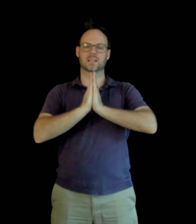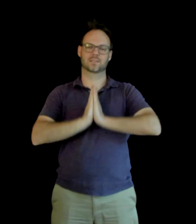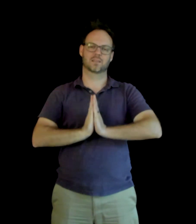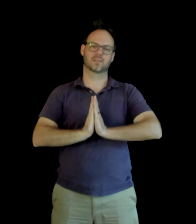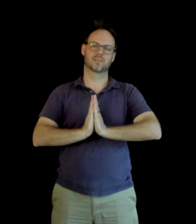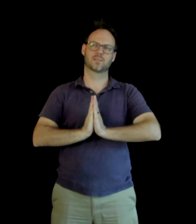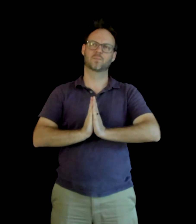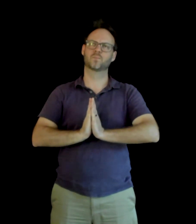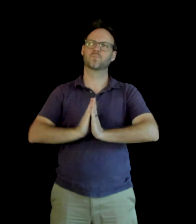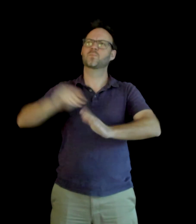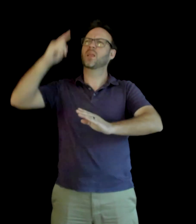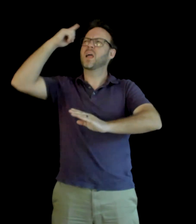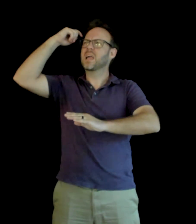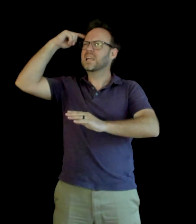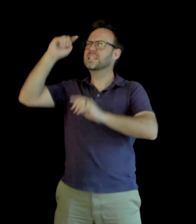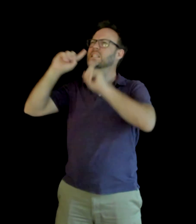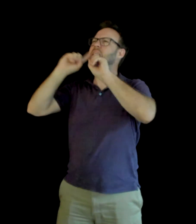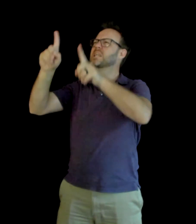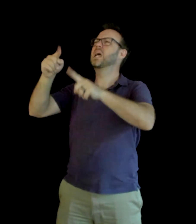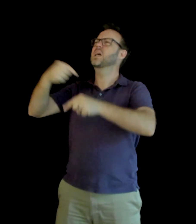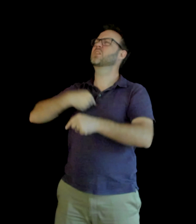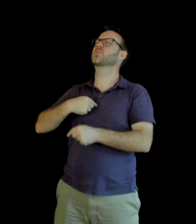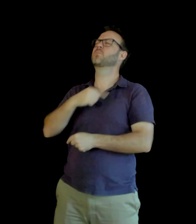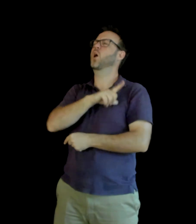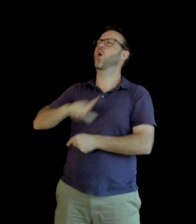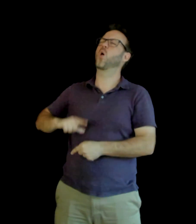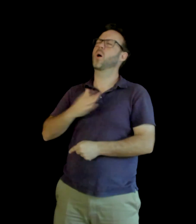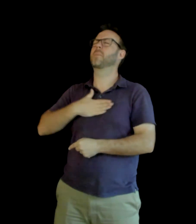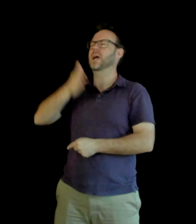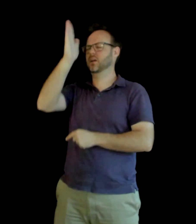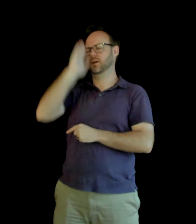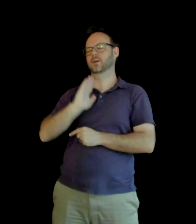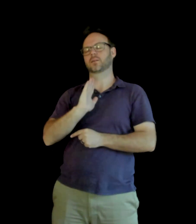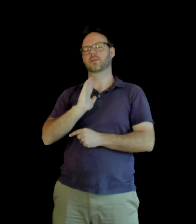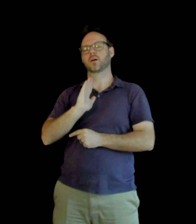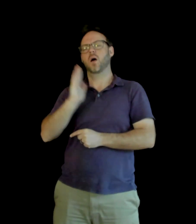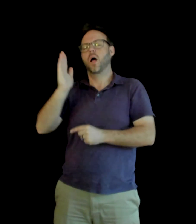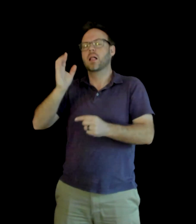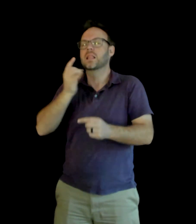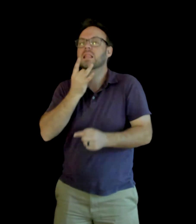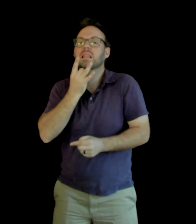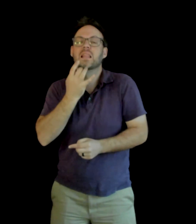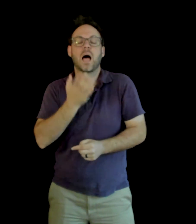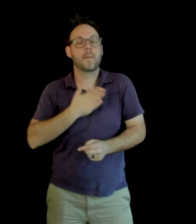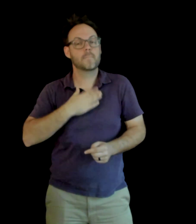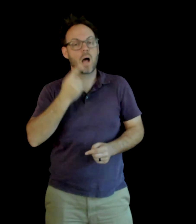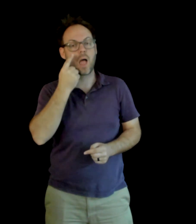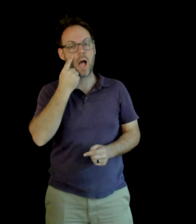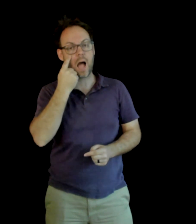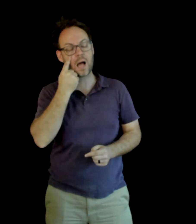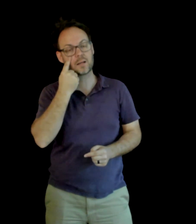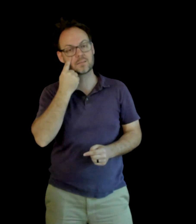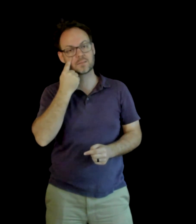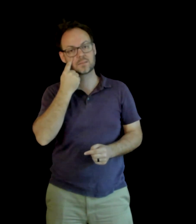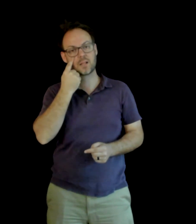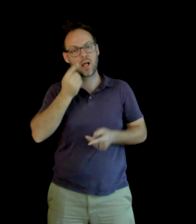psalm. Consider and answer me, O Lord my God. Light up my